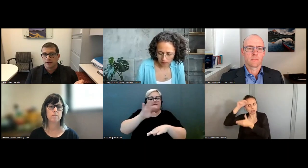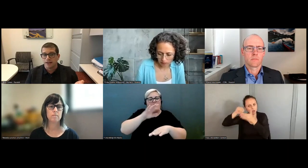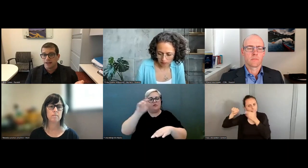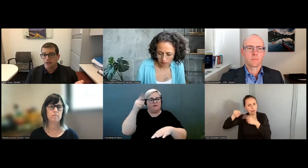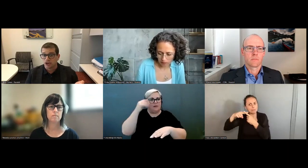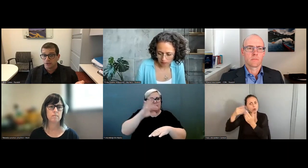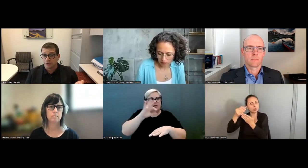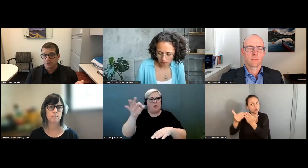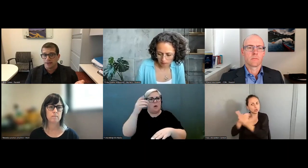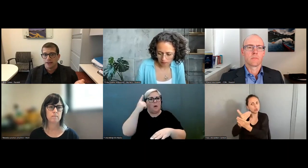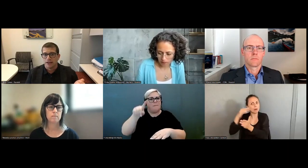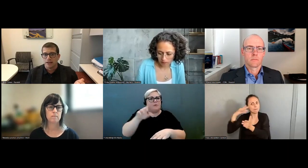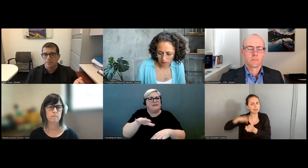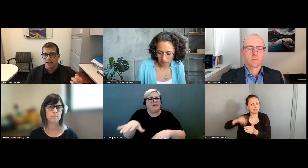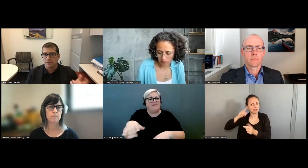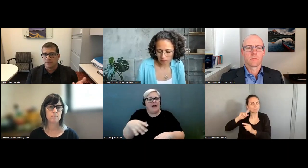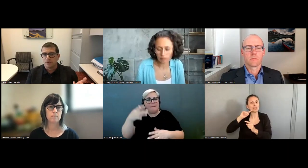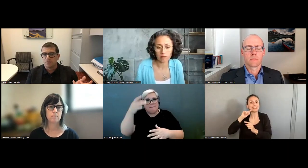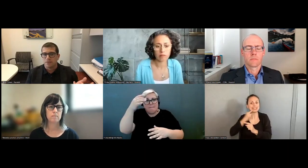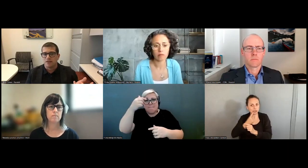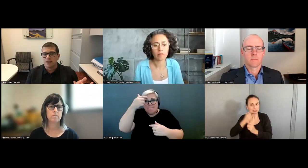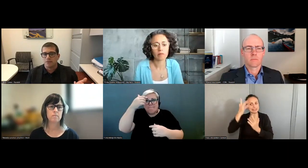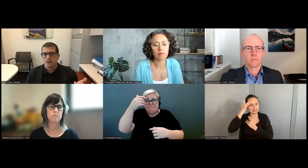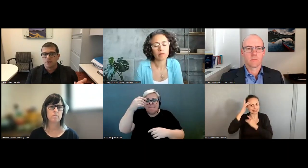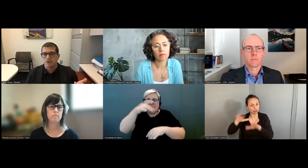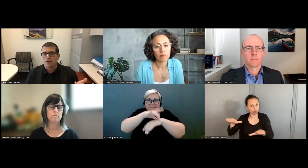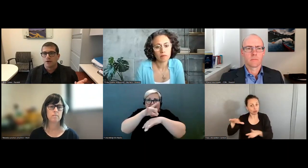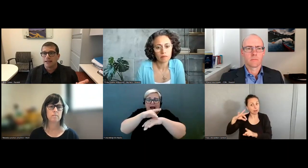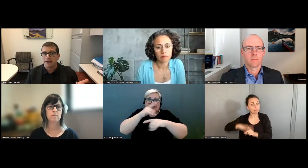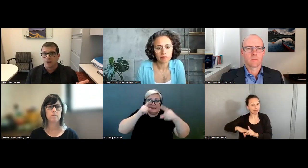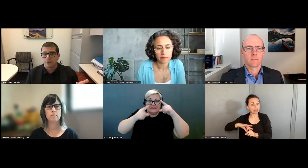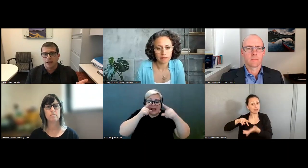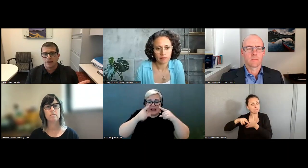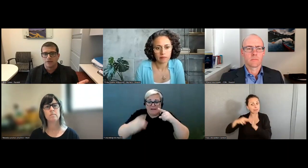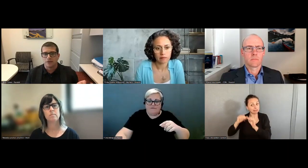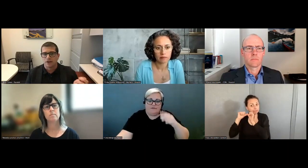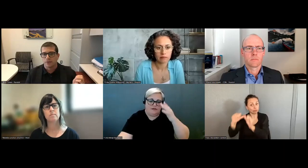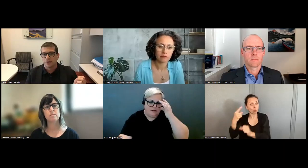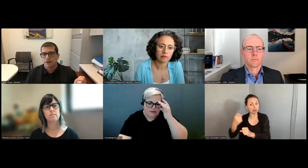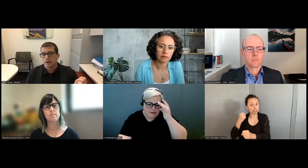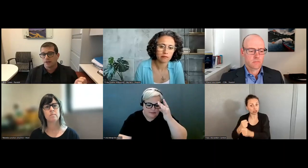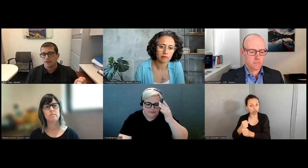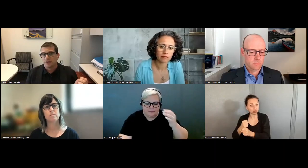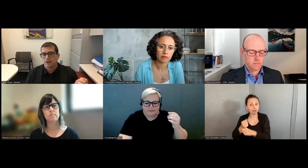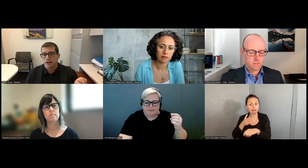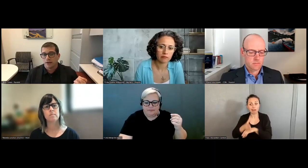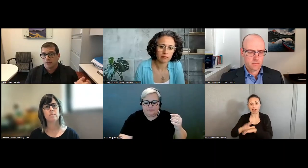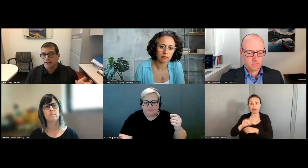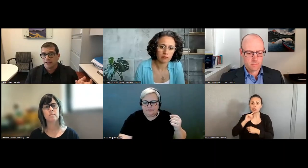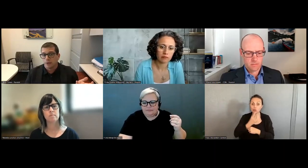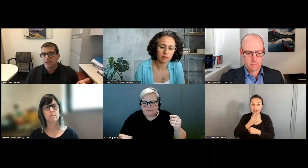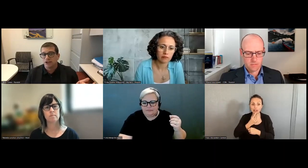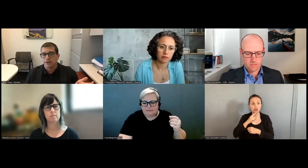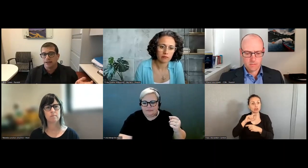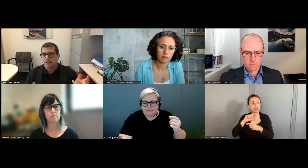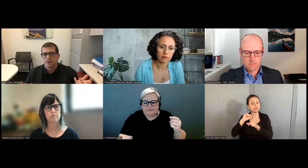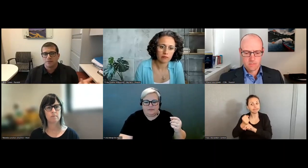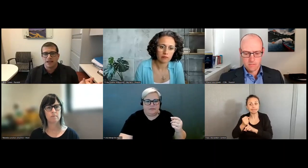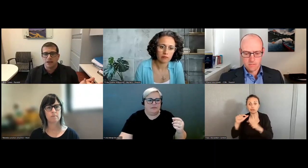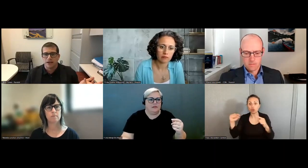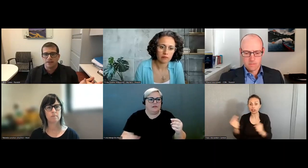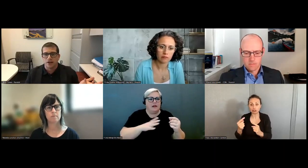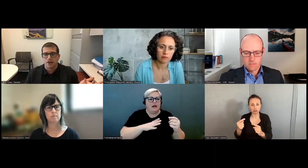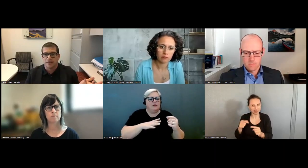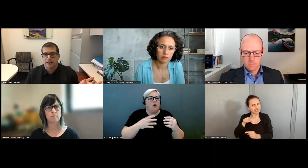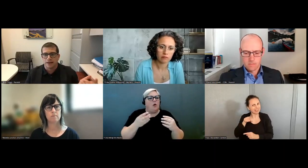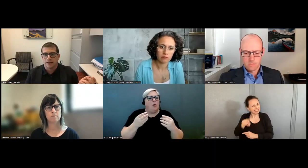for critically ill children. The benefit was meant to be administered for a year after the critical illness or injury. And this was in